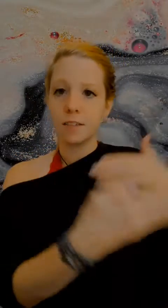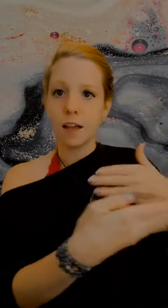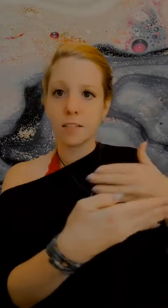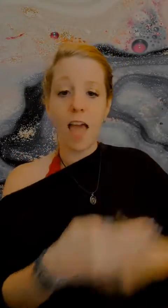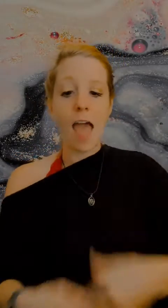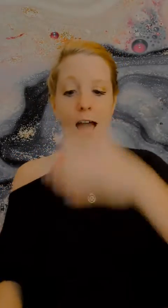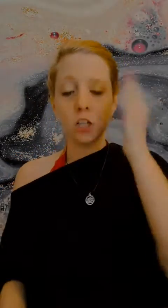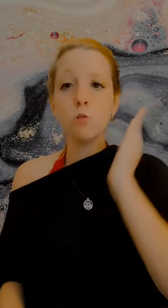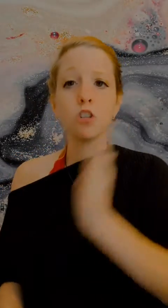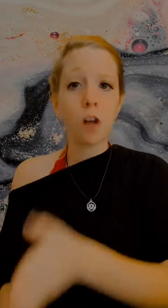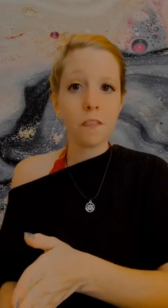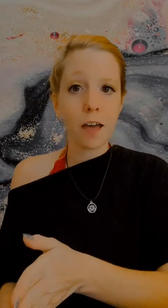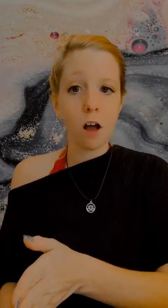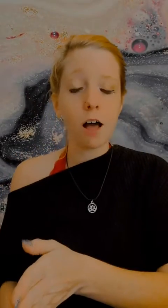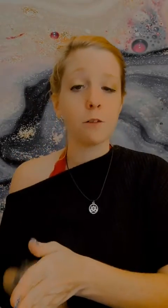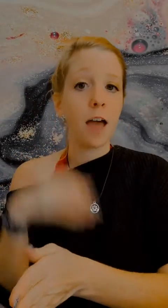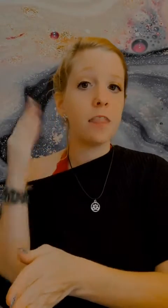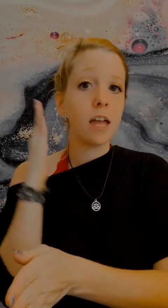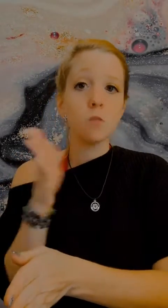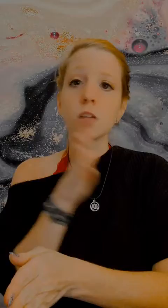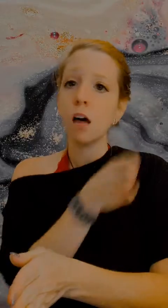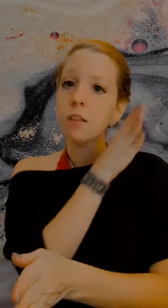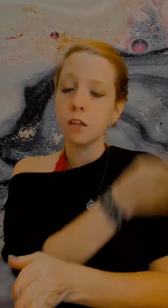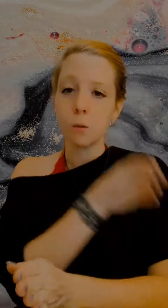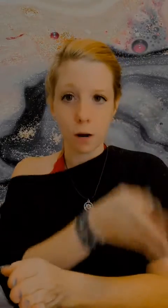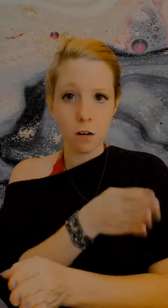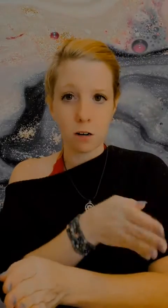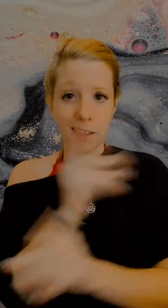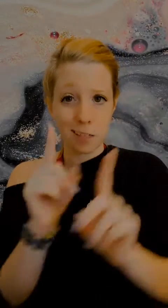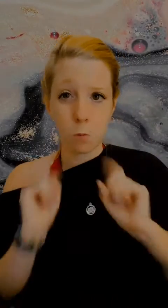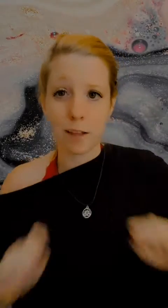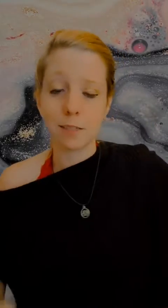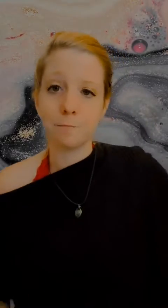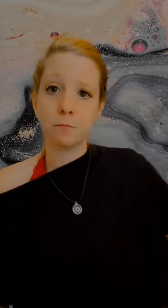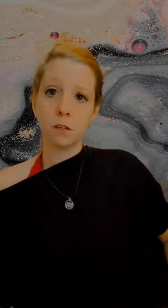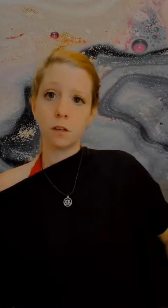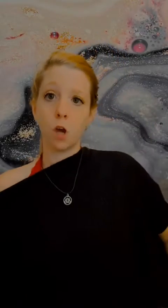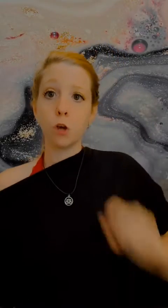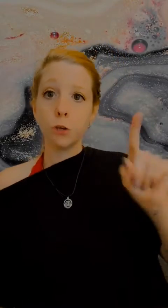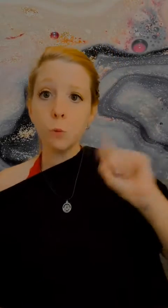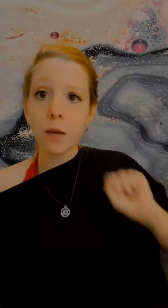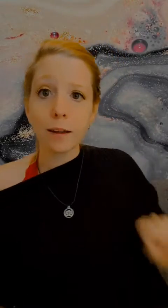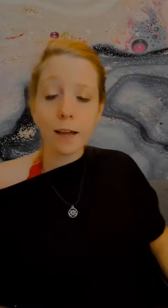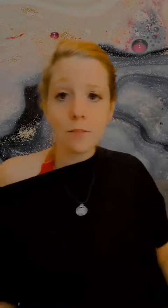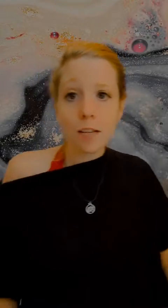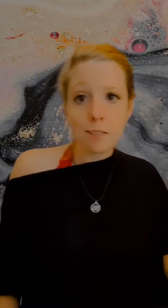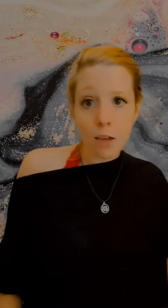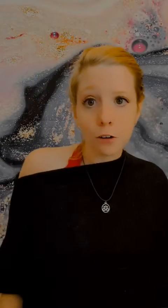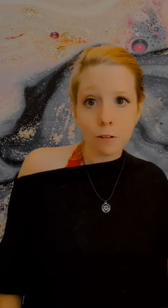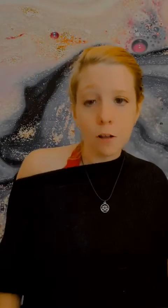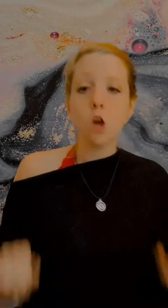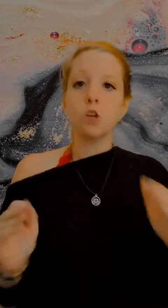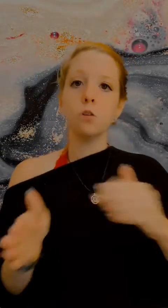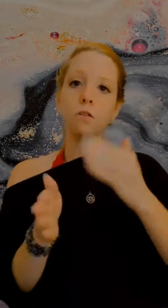sex, and you shut that off, and then you tell the other partner, guess what? You can't have sex either. You have